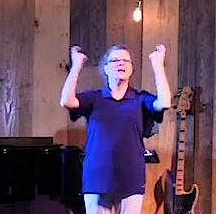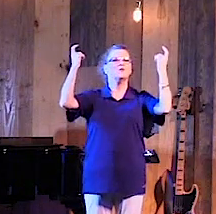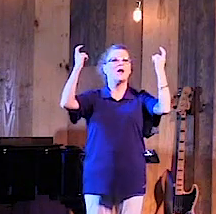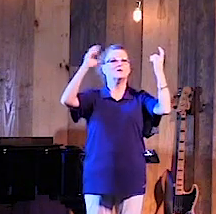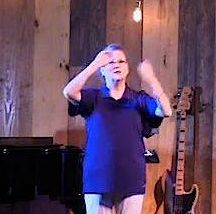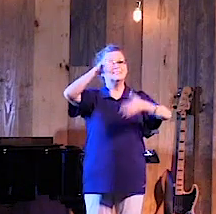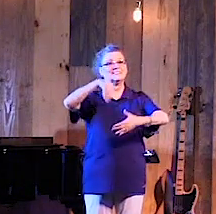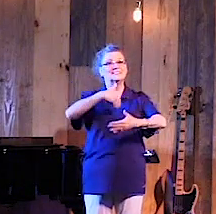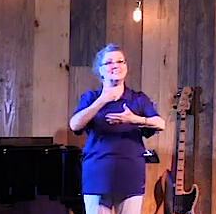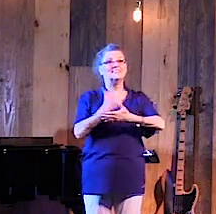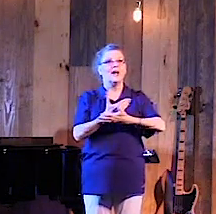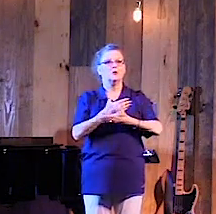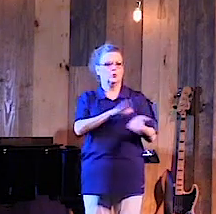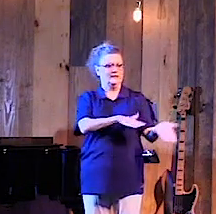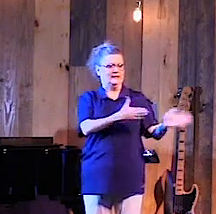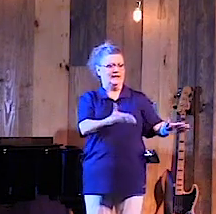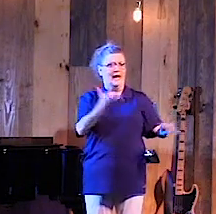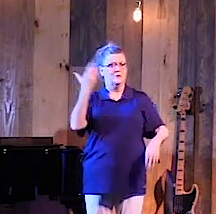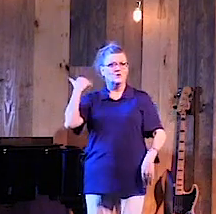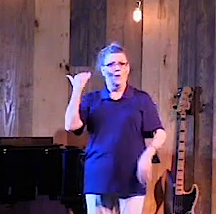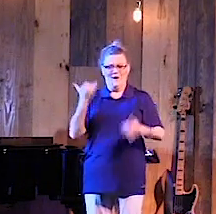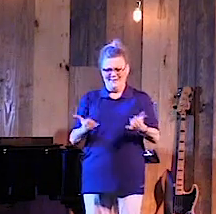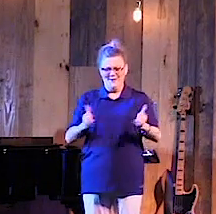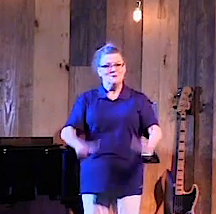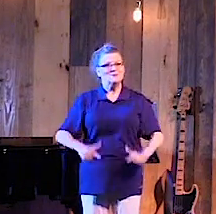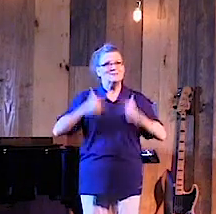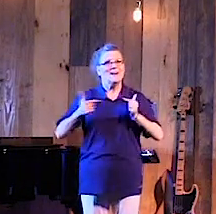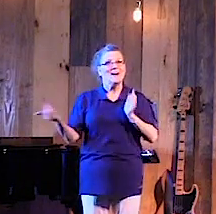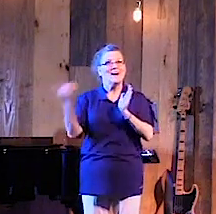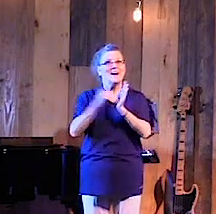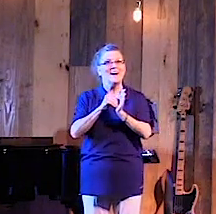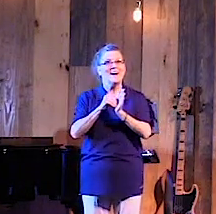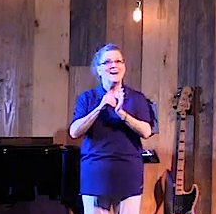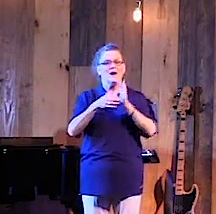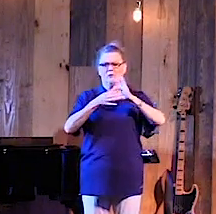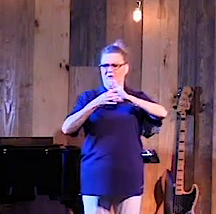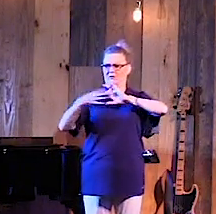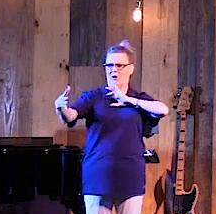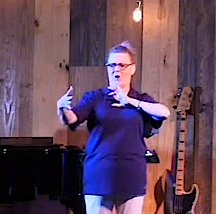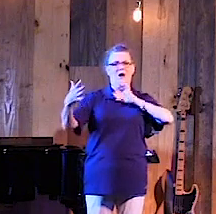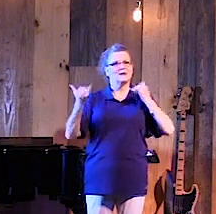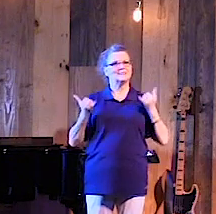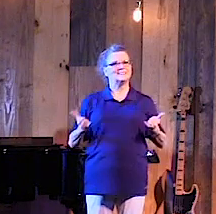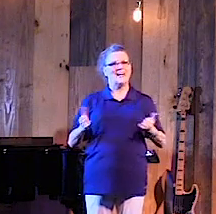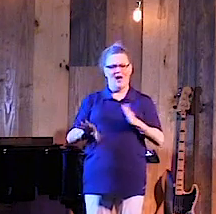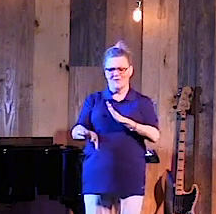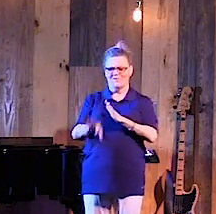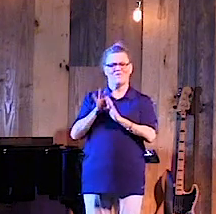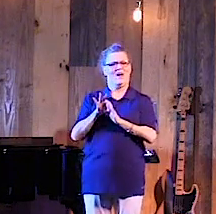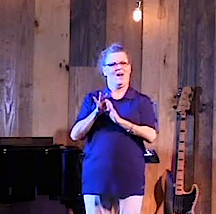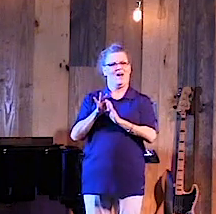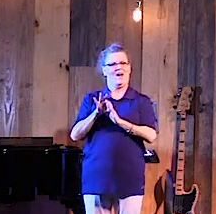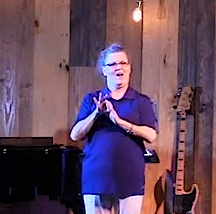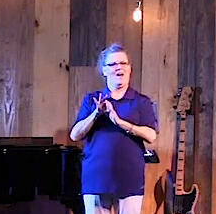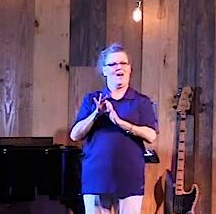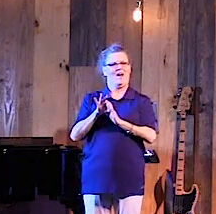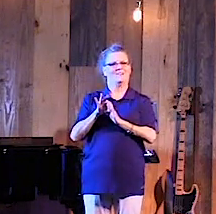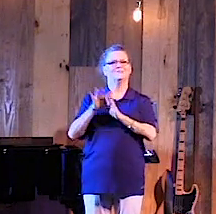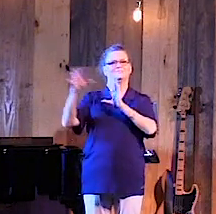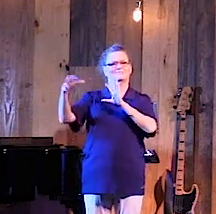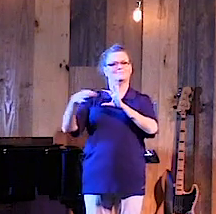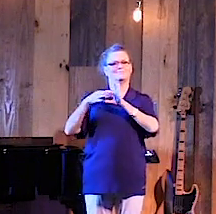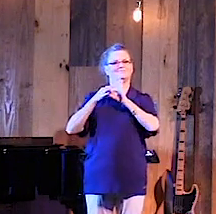of mine was dead and has come to life again. He was lost and he has been found.' And they began to